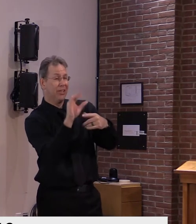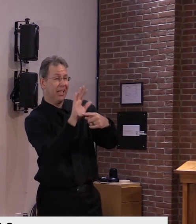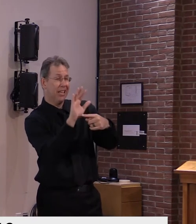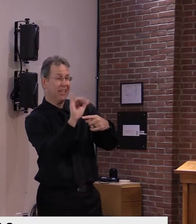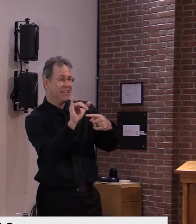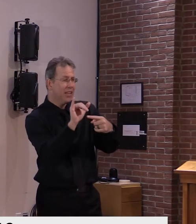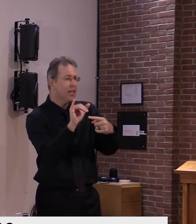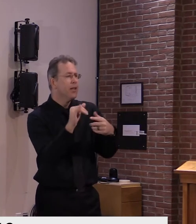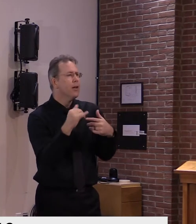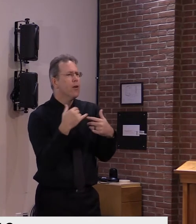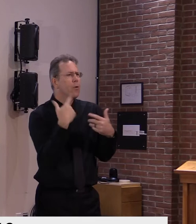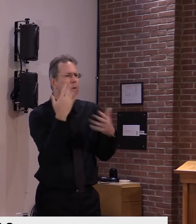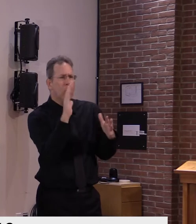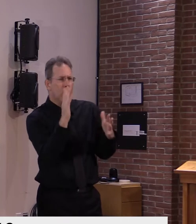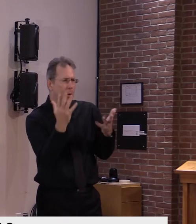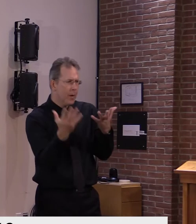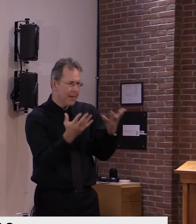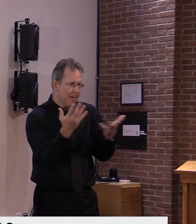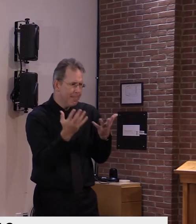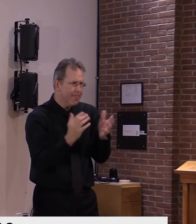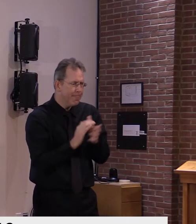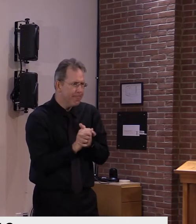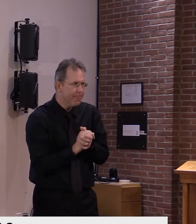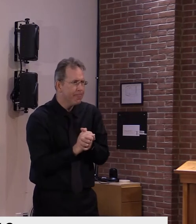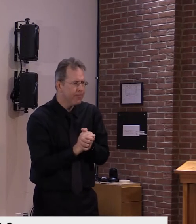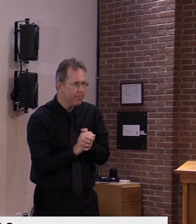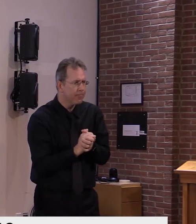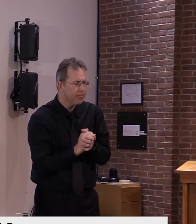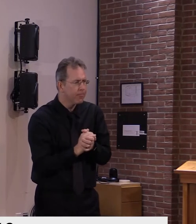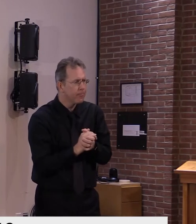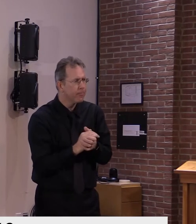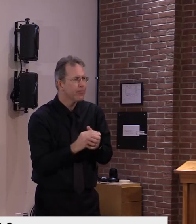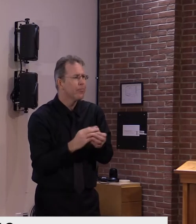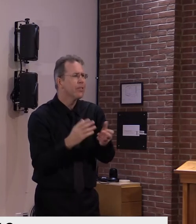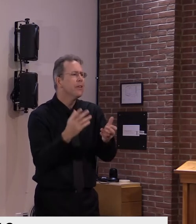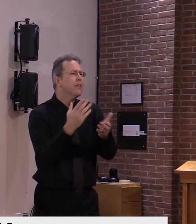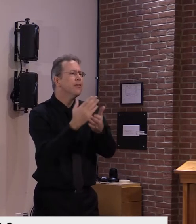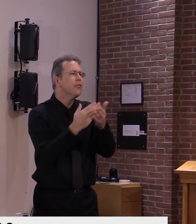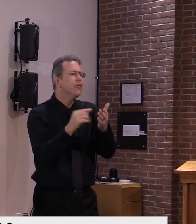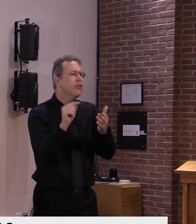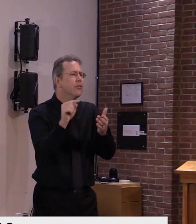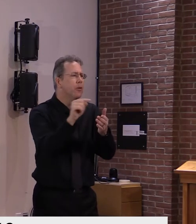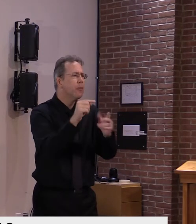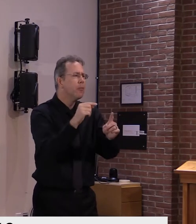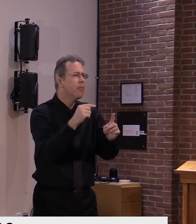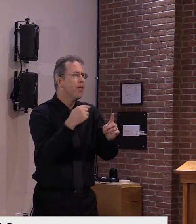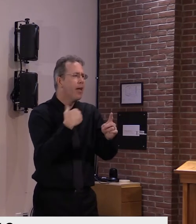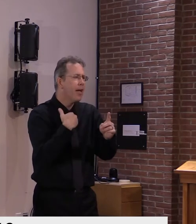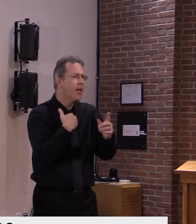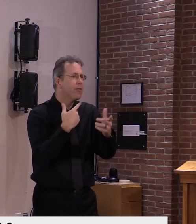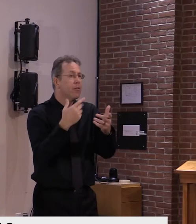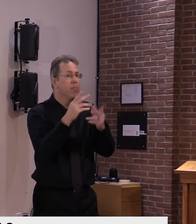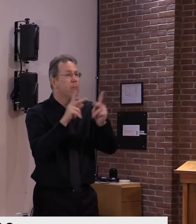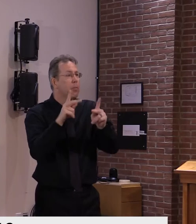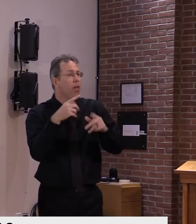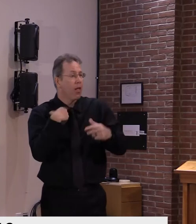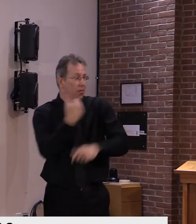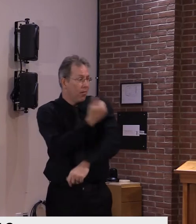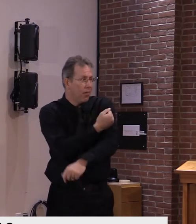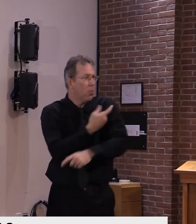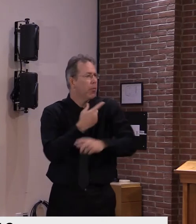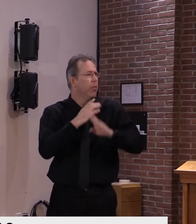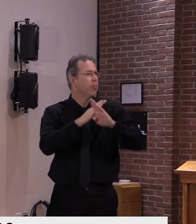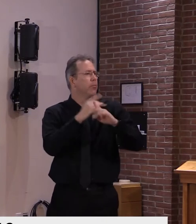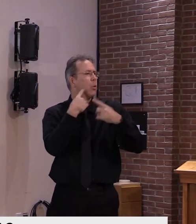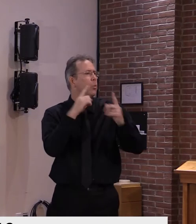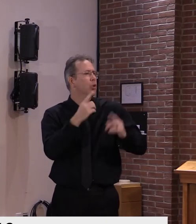of Vermonters who have already acquired some immunity on their own by coming in contact with this virus.